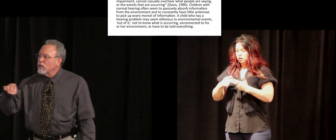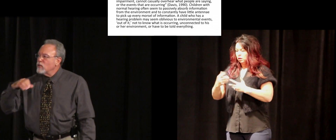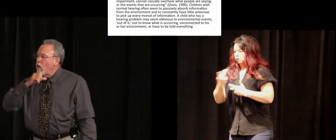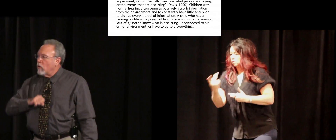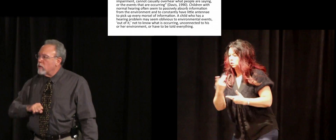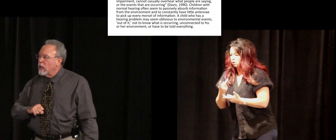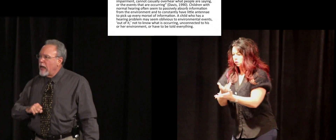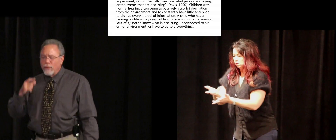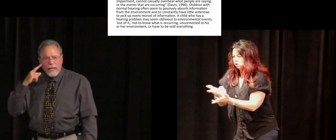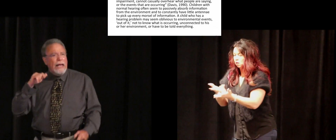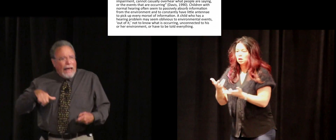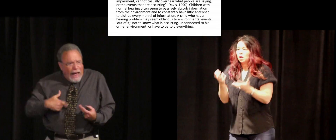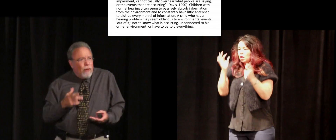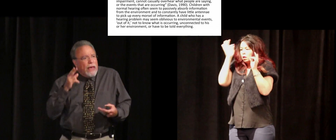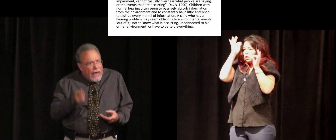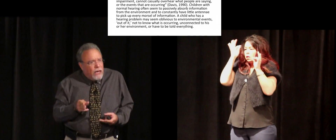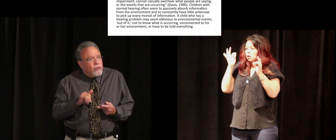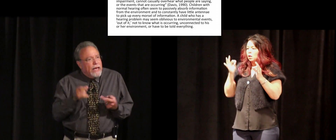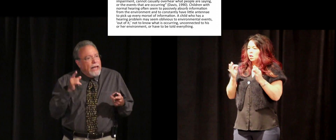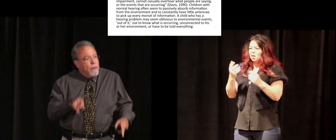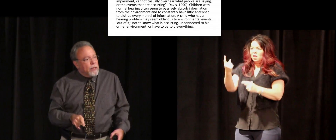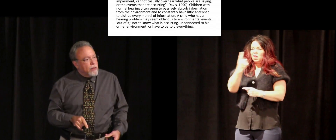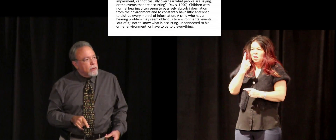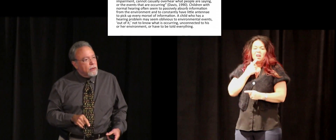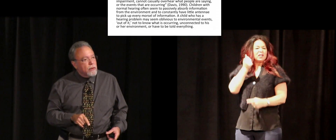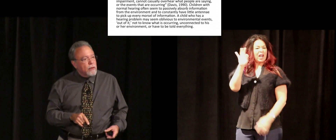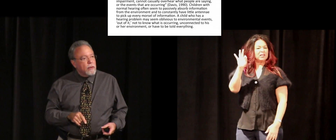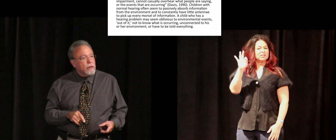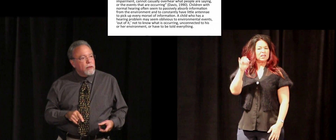So, normal development at stage 1.